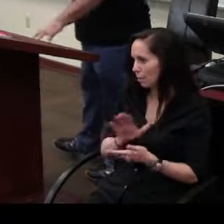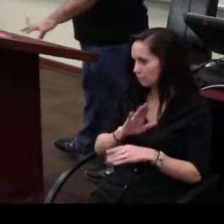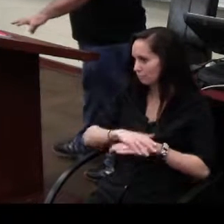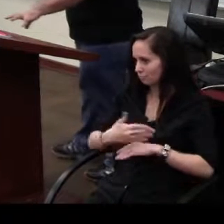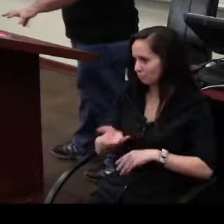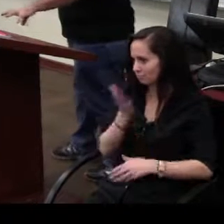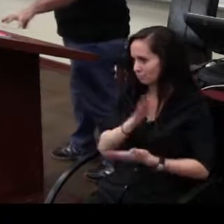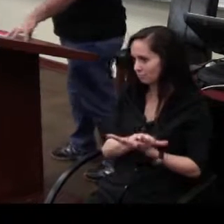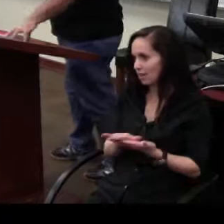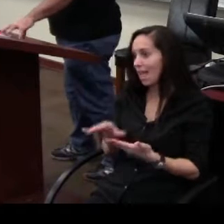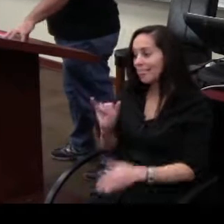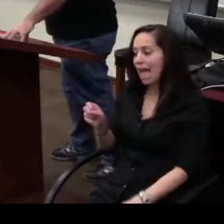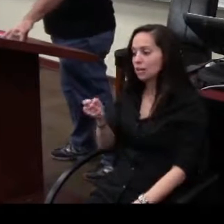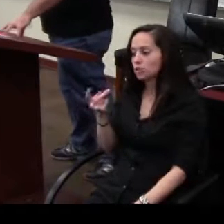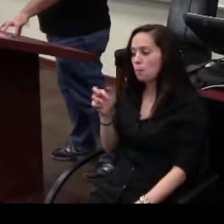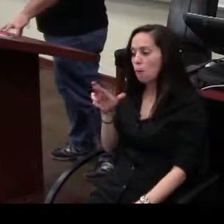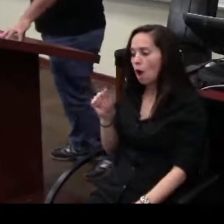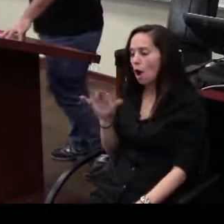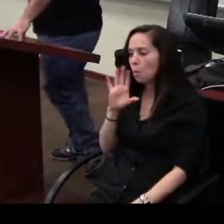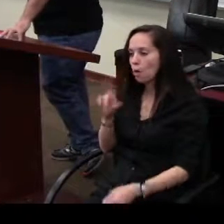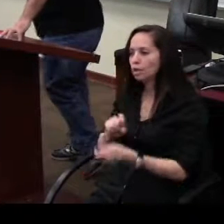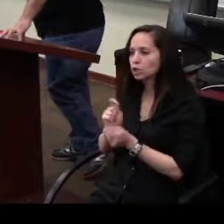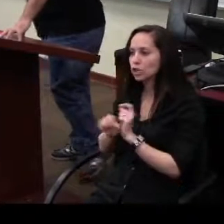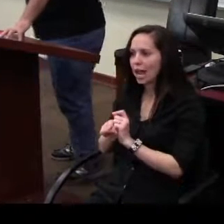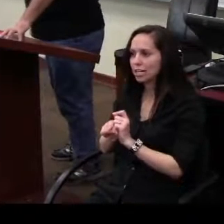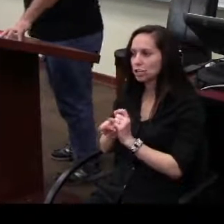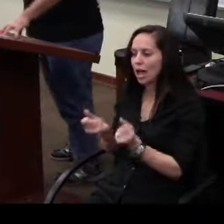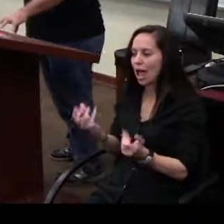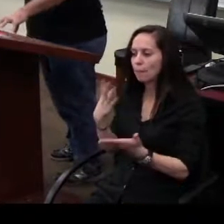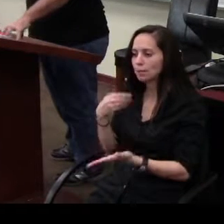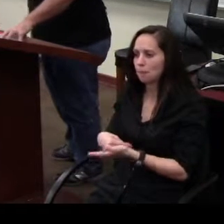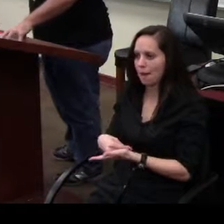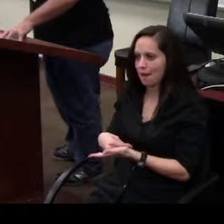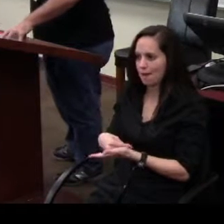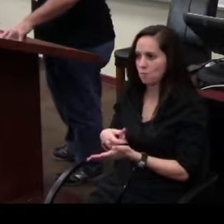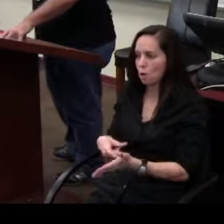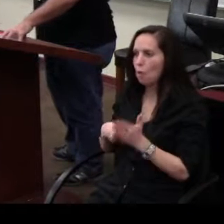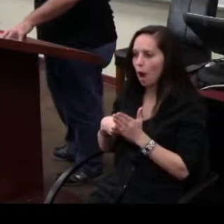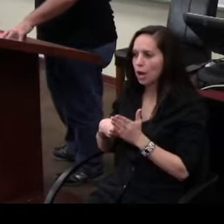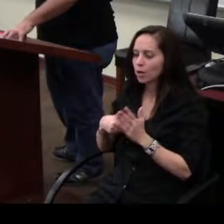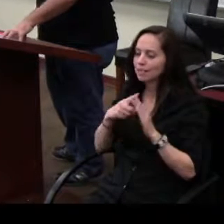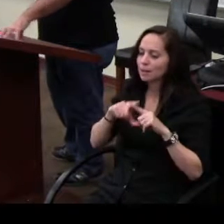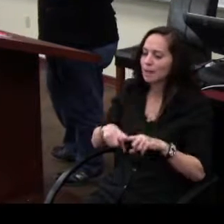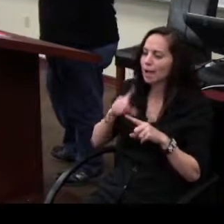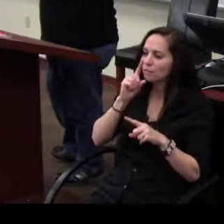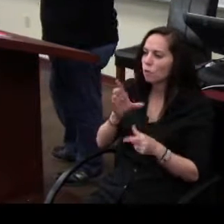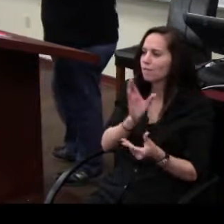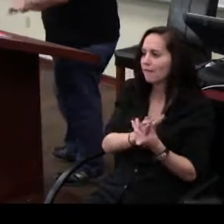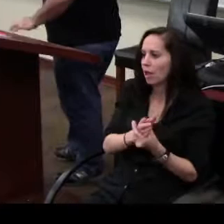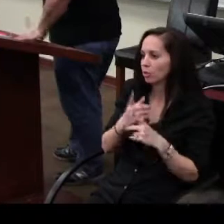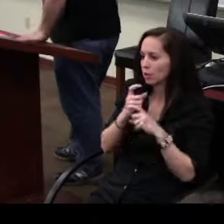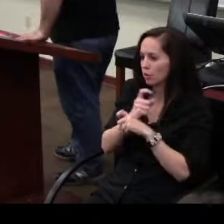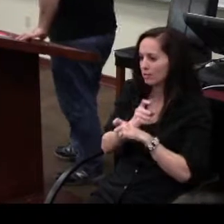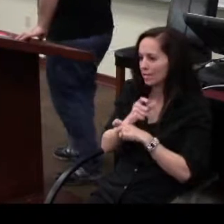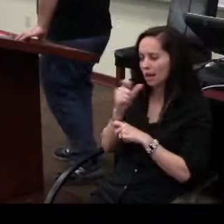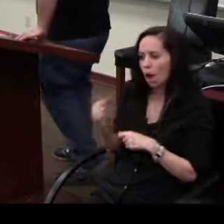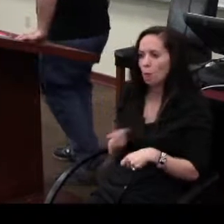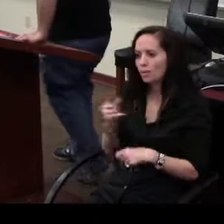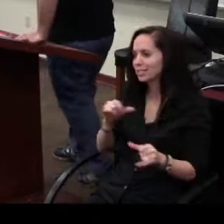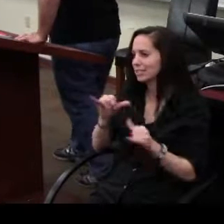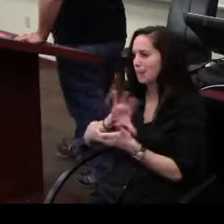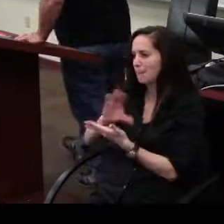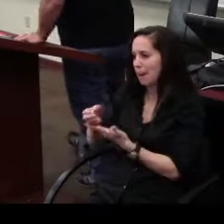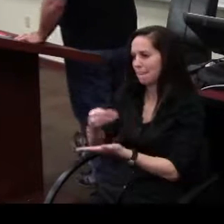Spora will actually change the ransom amount based on the files that it's encrypted, so it's not always the same amount,